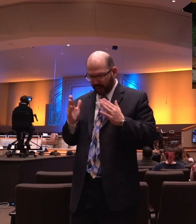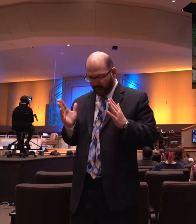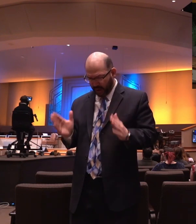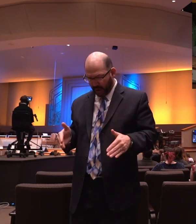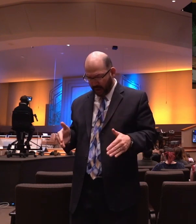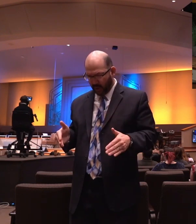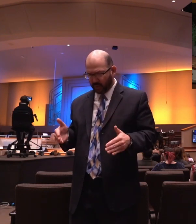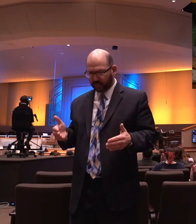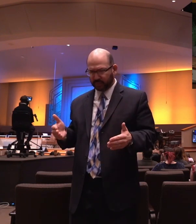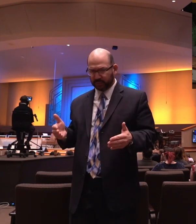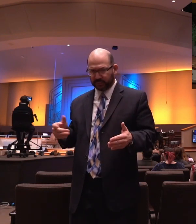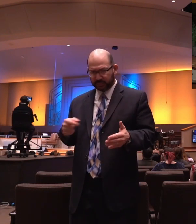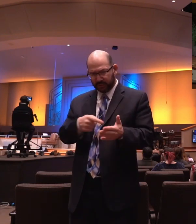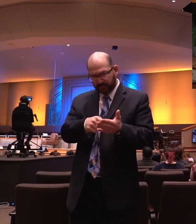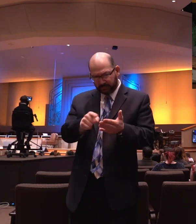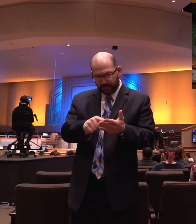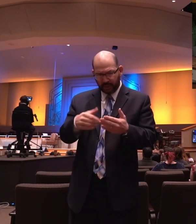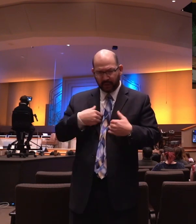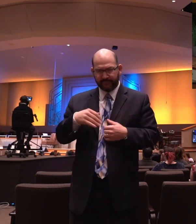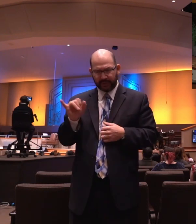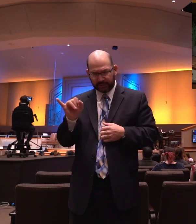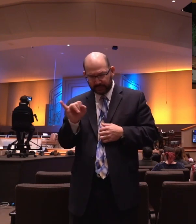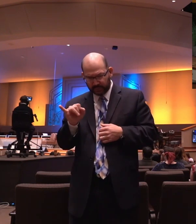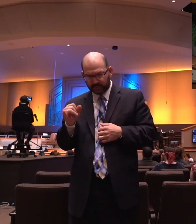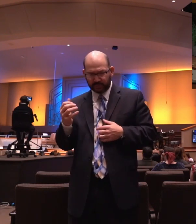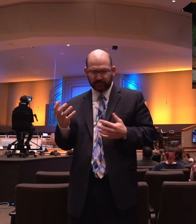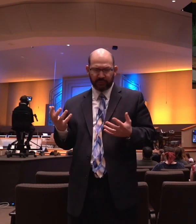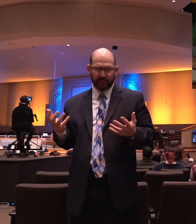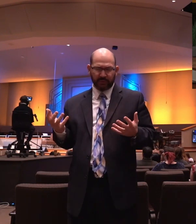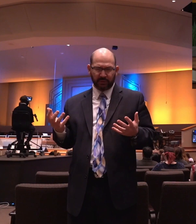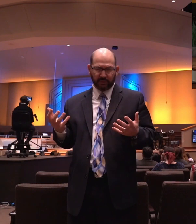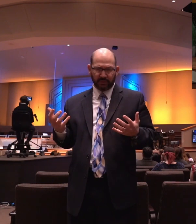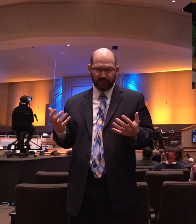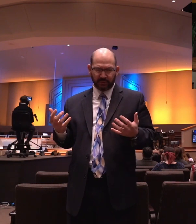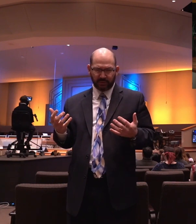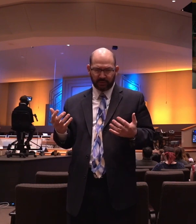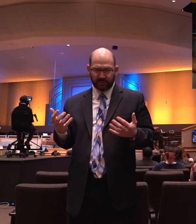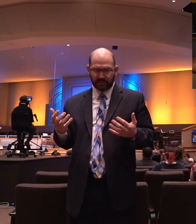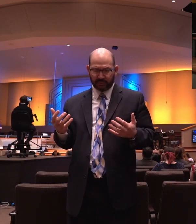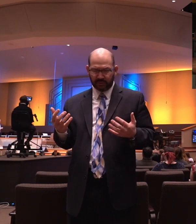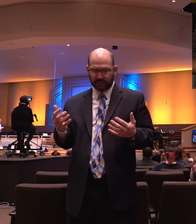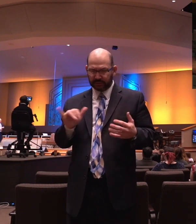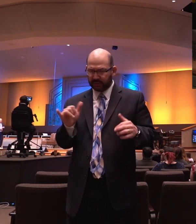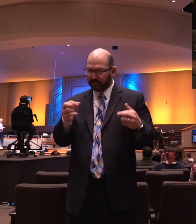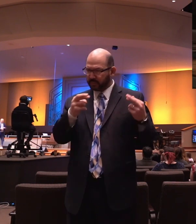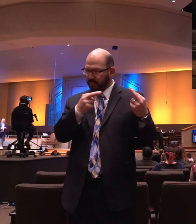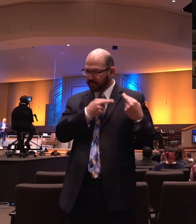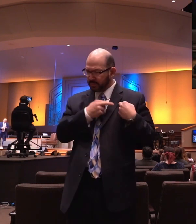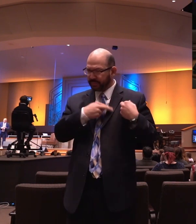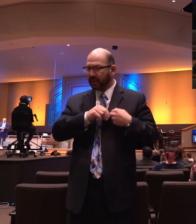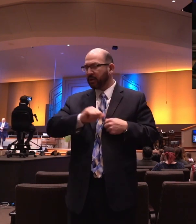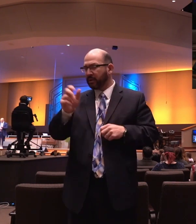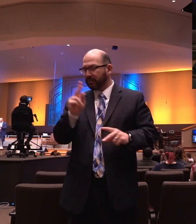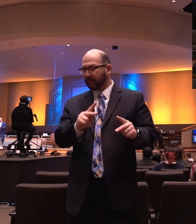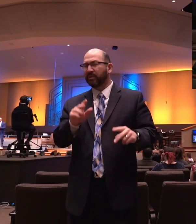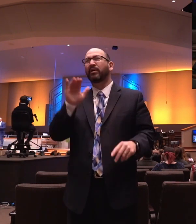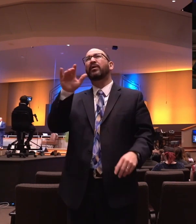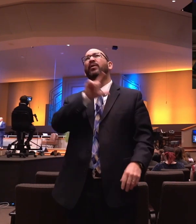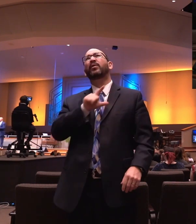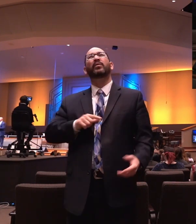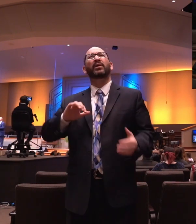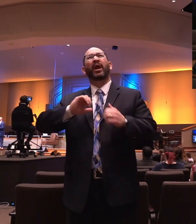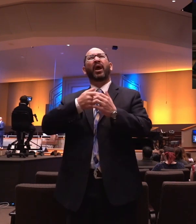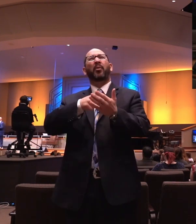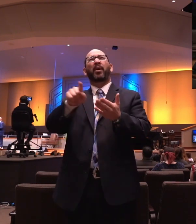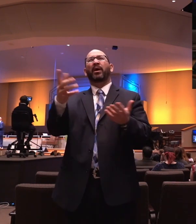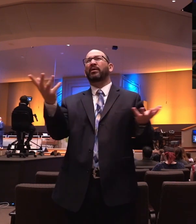mortgage, we have insurance, we have the same responsibilities that other people, Lord, how are